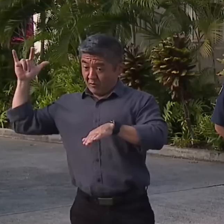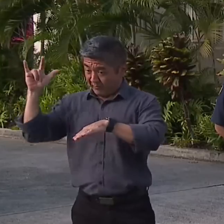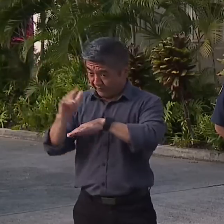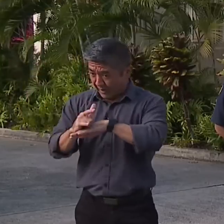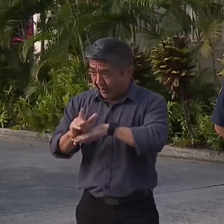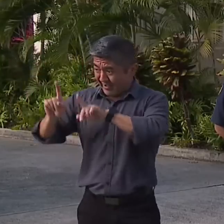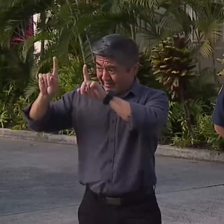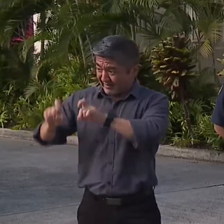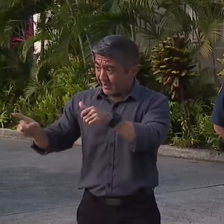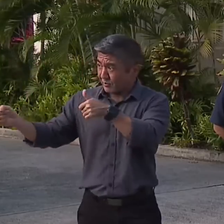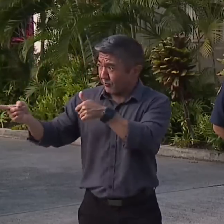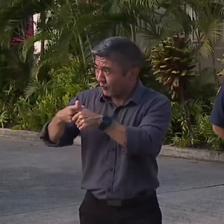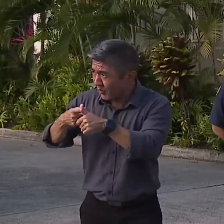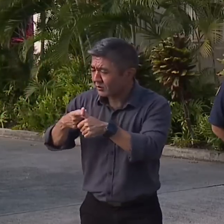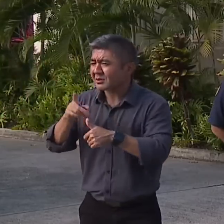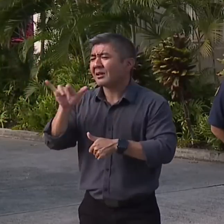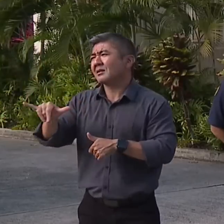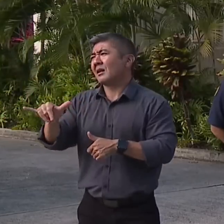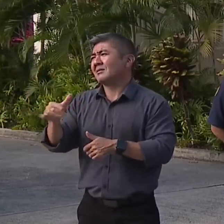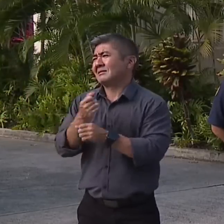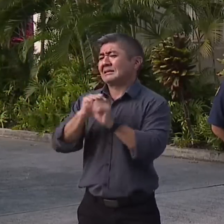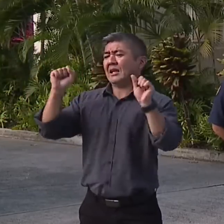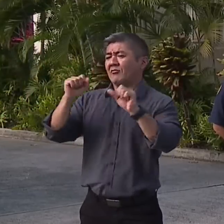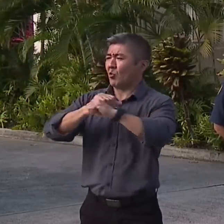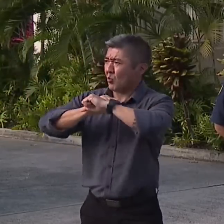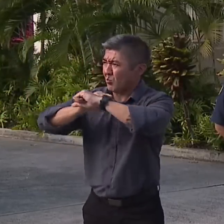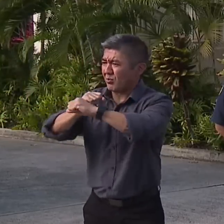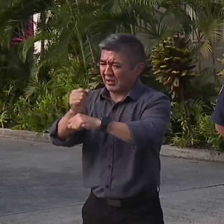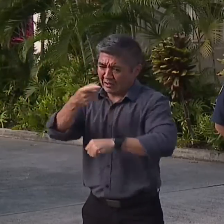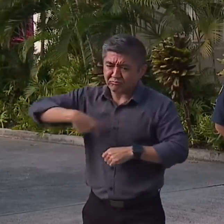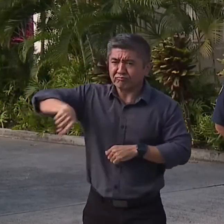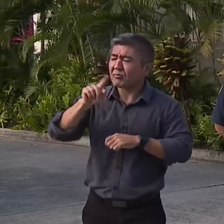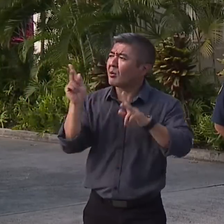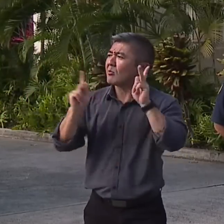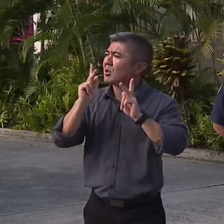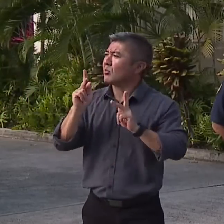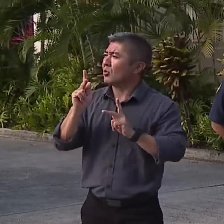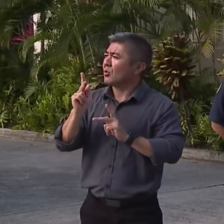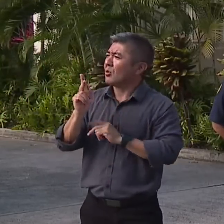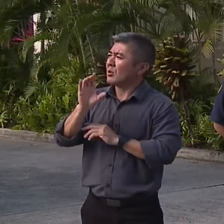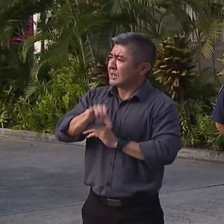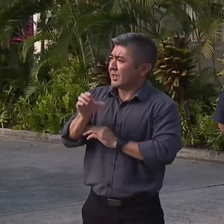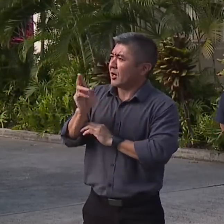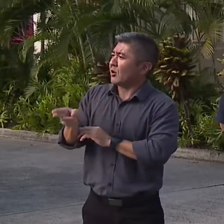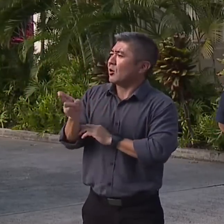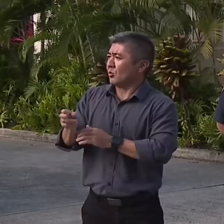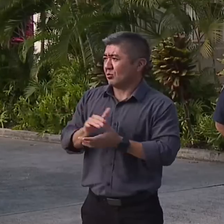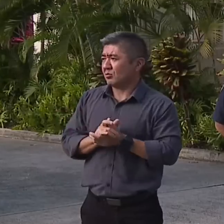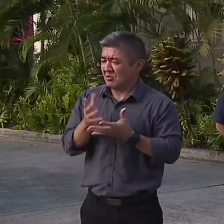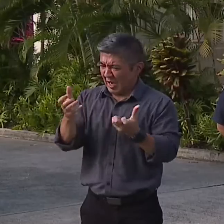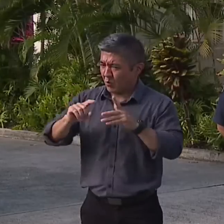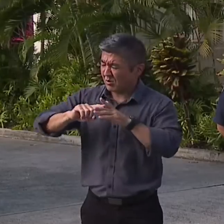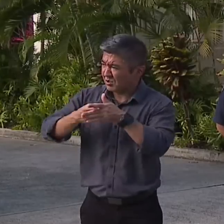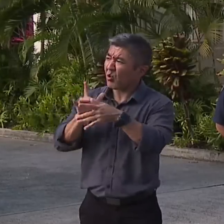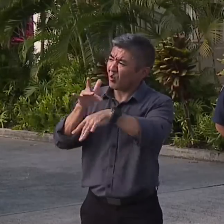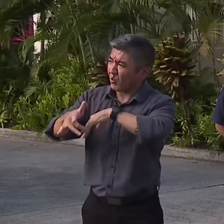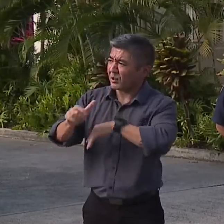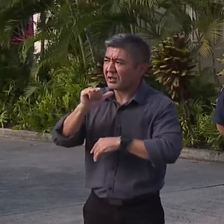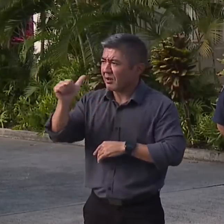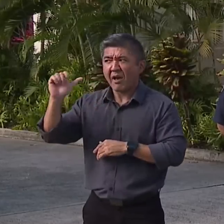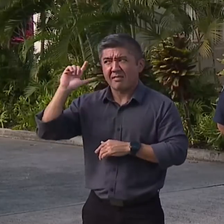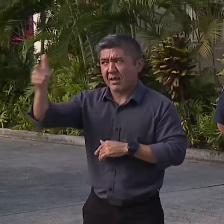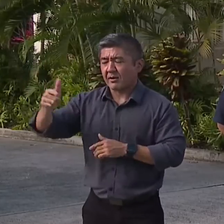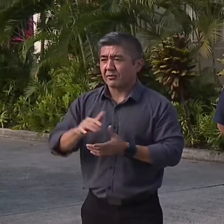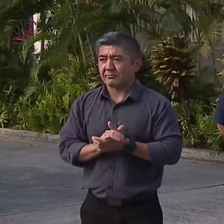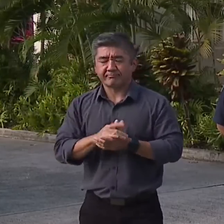negative, protects all of us. And it's a program I would like to see started sooner than later. Thank you. Okay. Mayor,